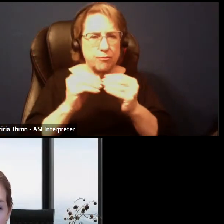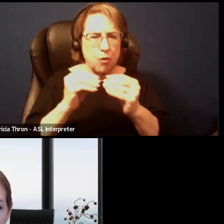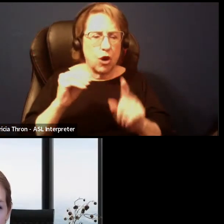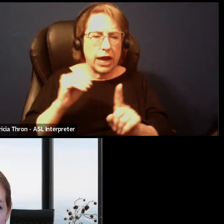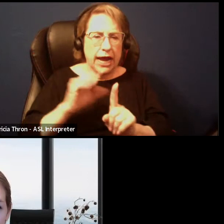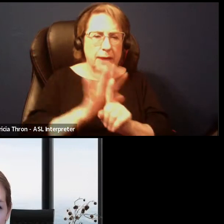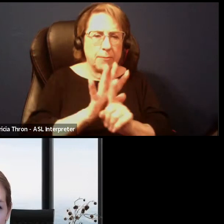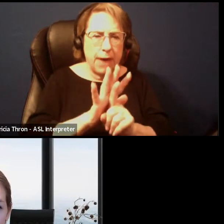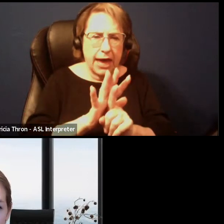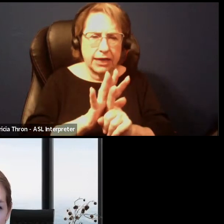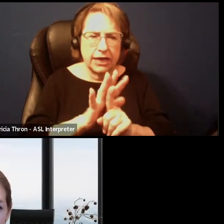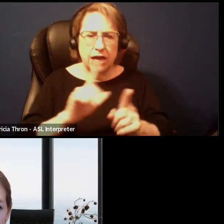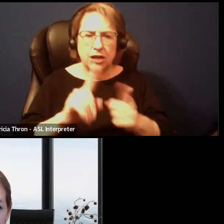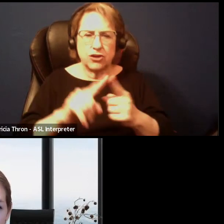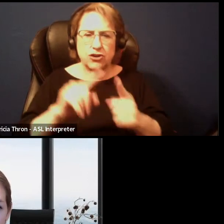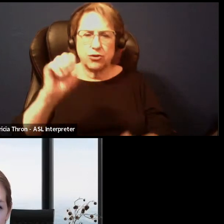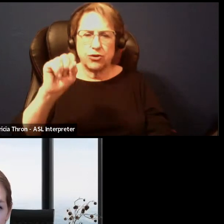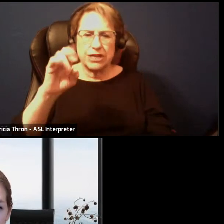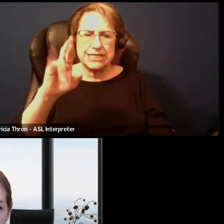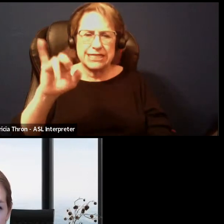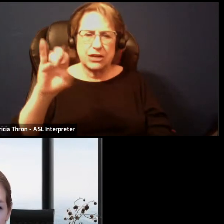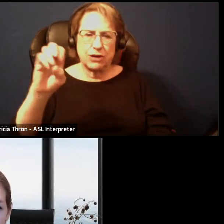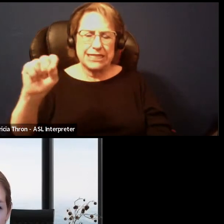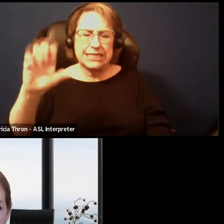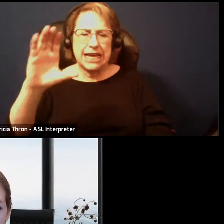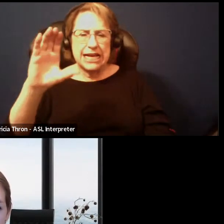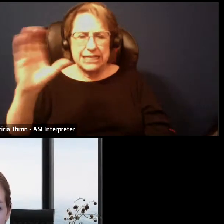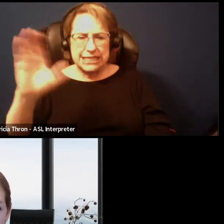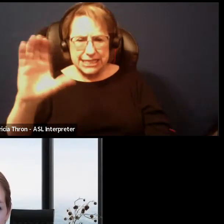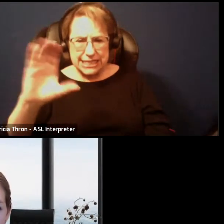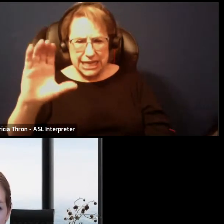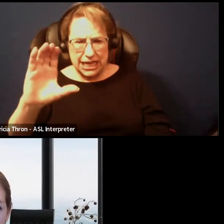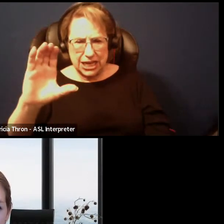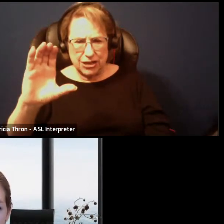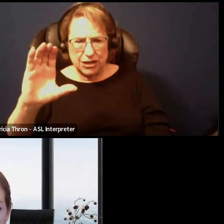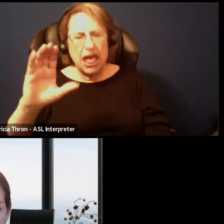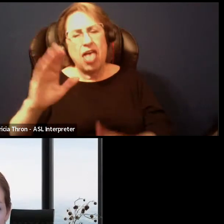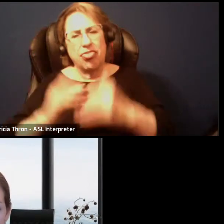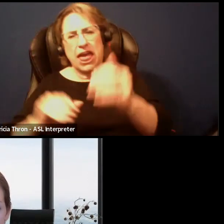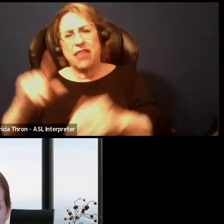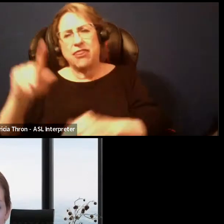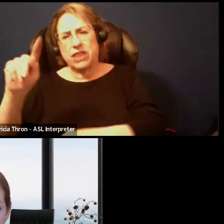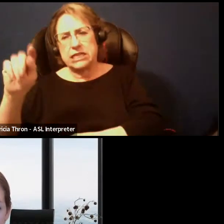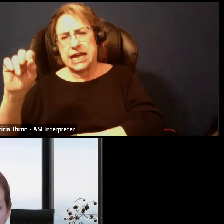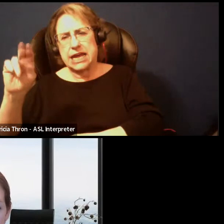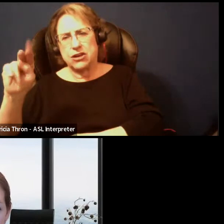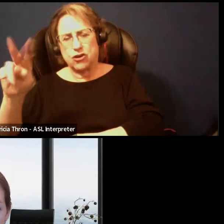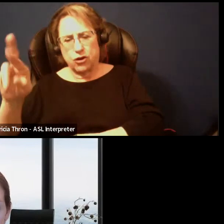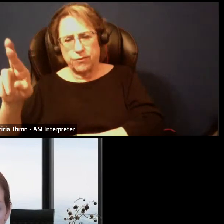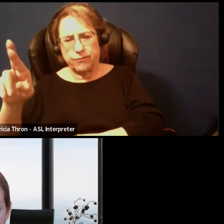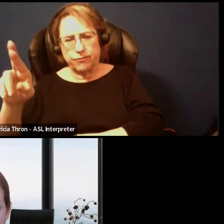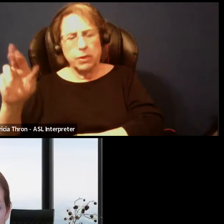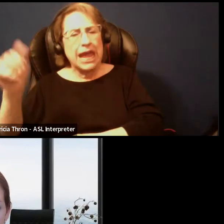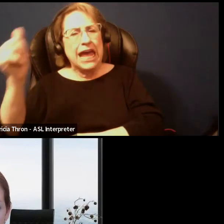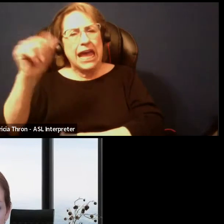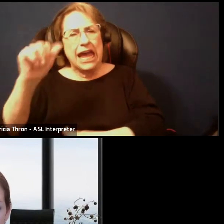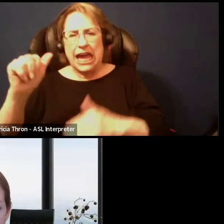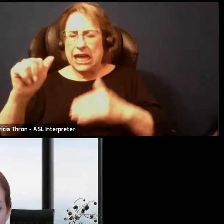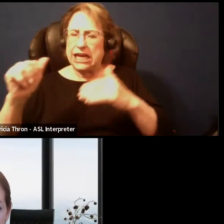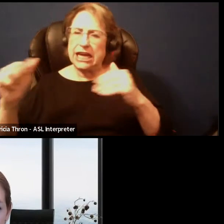the tender offer. Well, just any impact. uncertainty Yeah. in the markets can